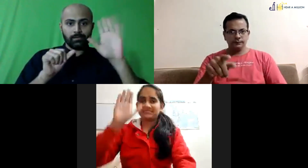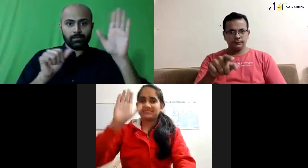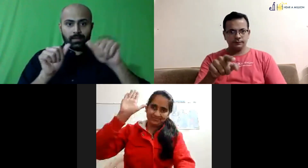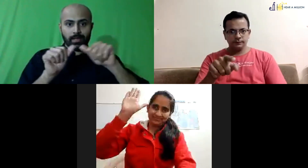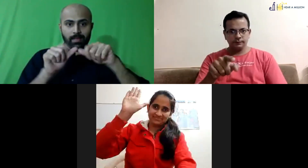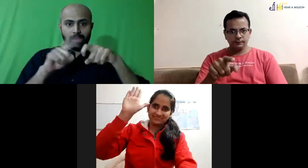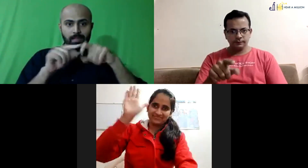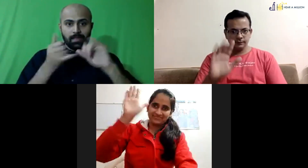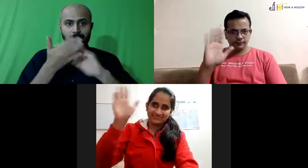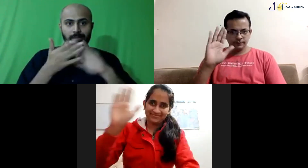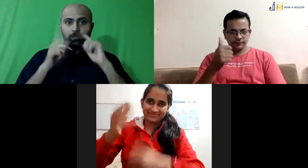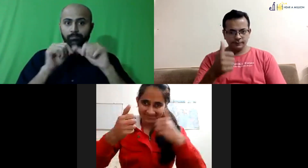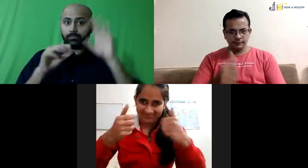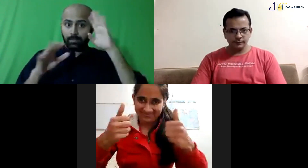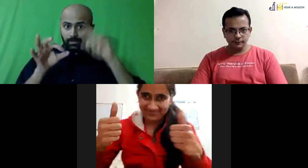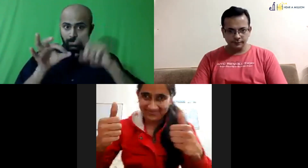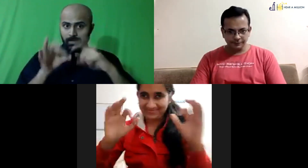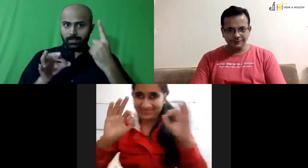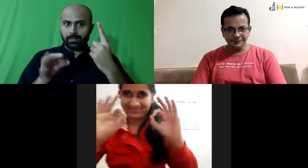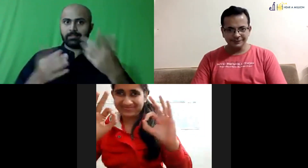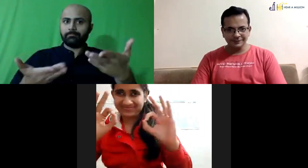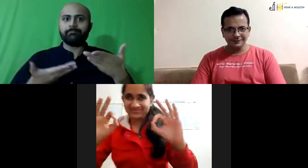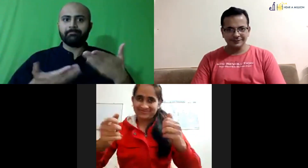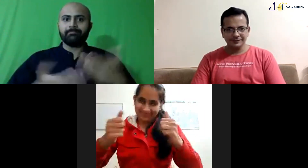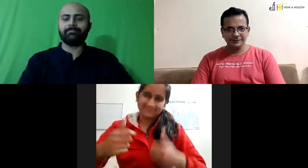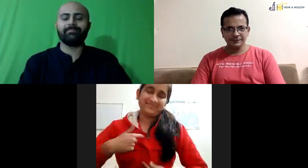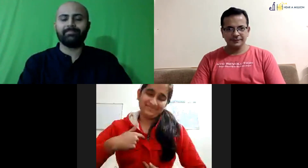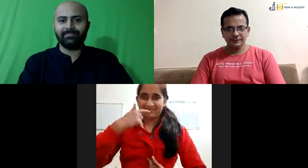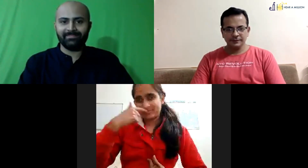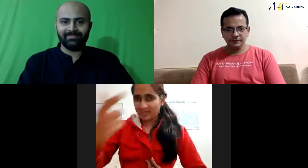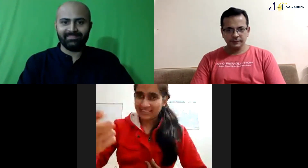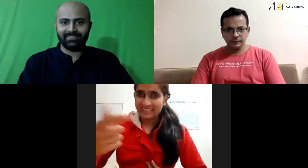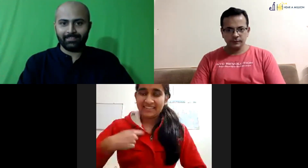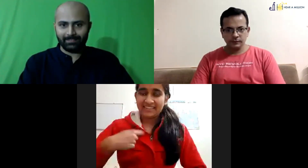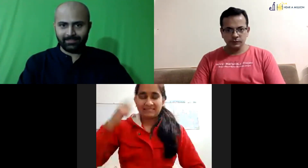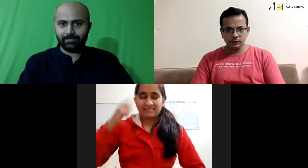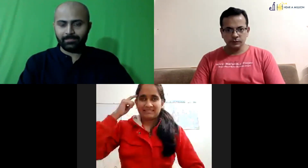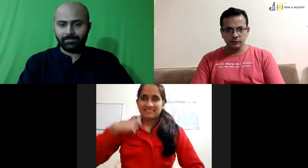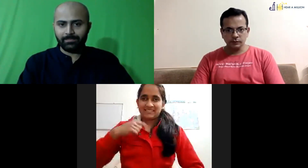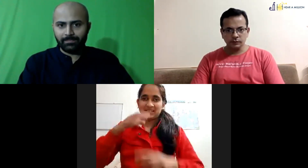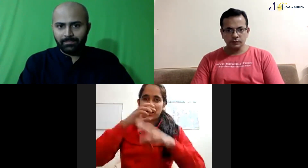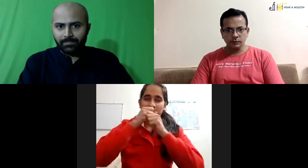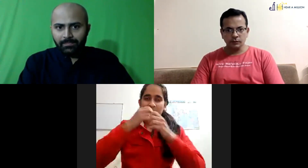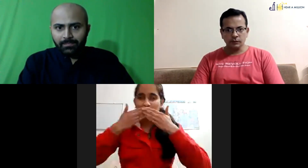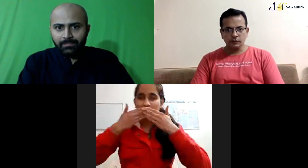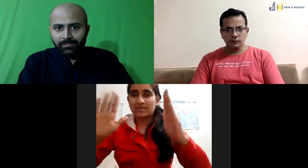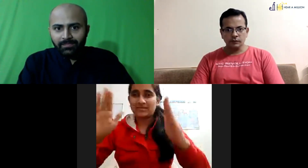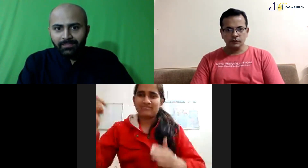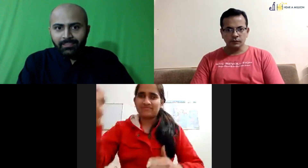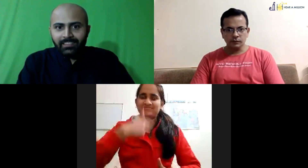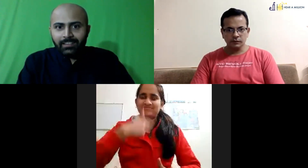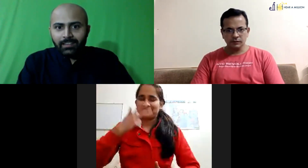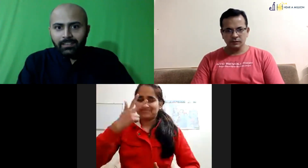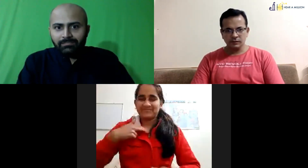Akshita, Akshita. Okay, so okay, you can have your question now. So I was just